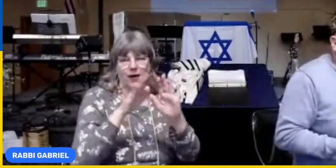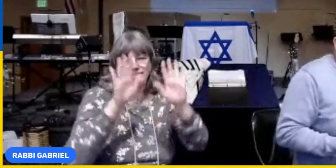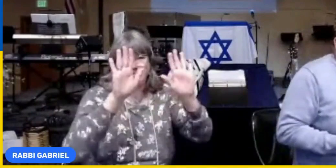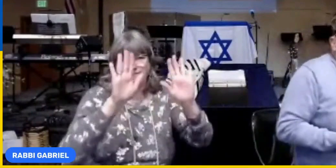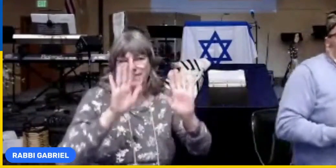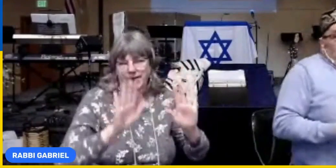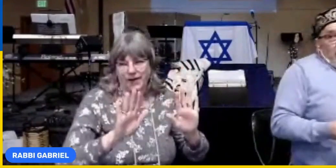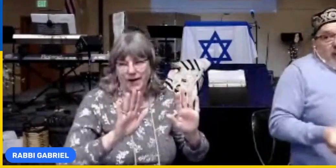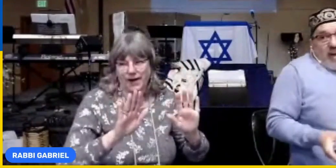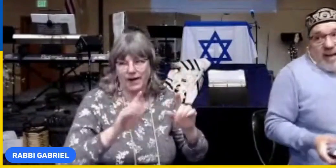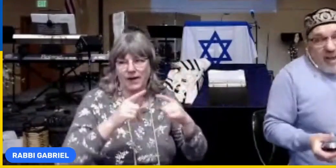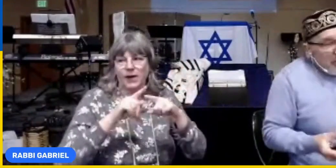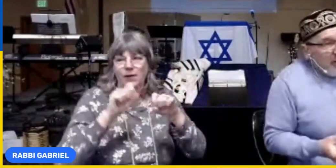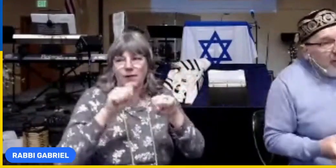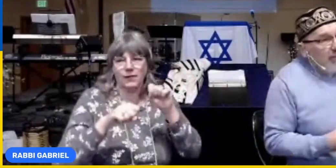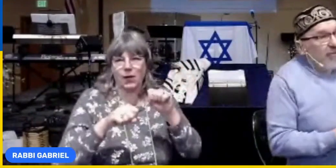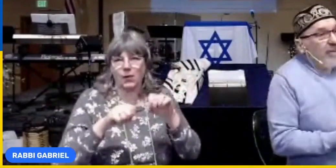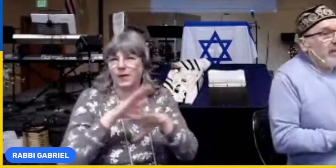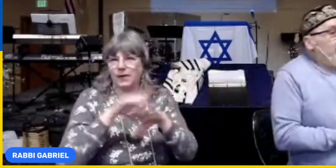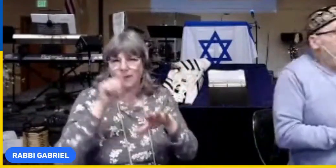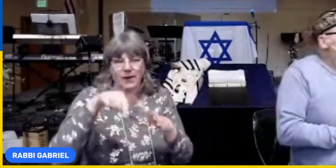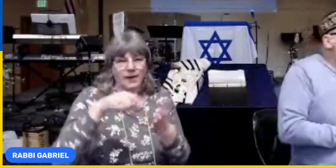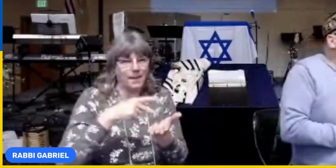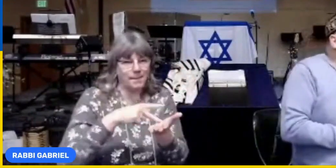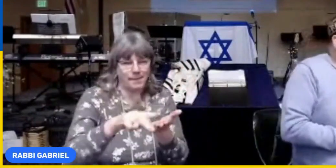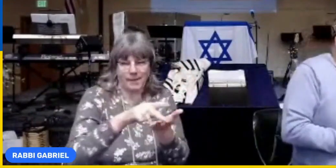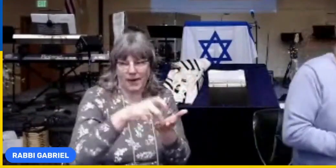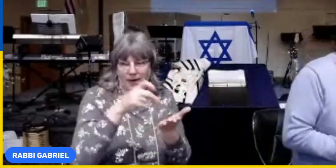because I do believe